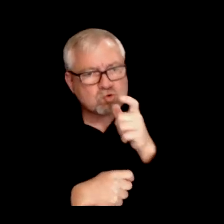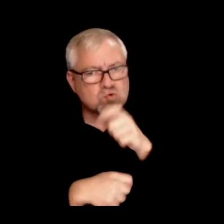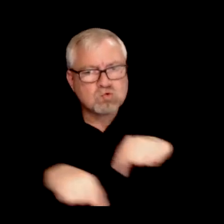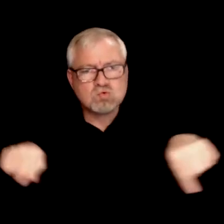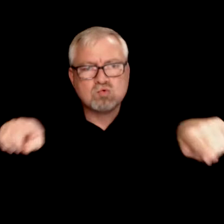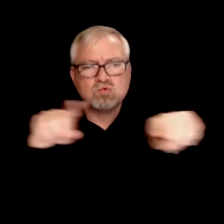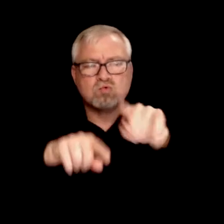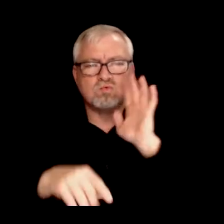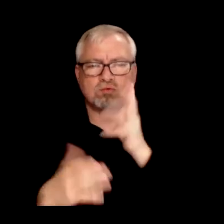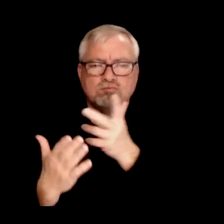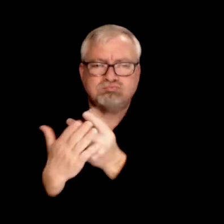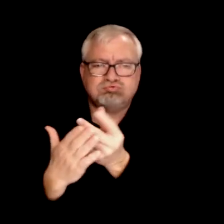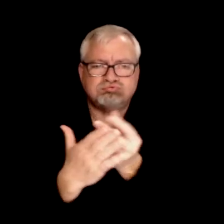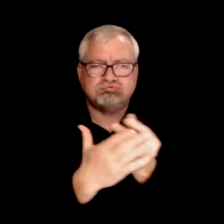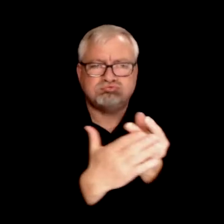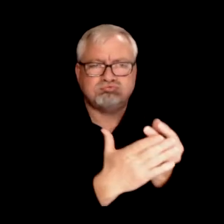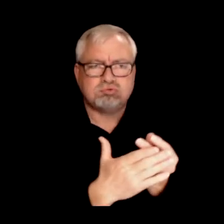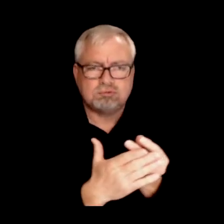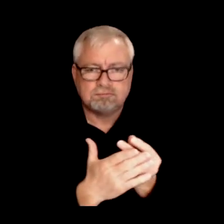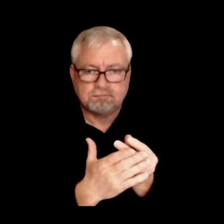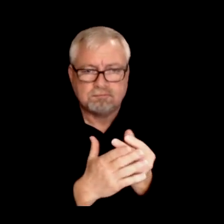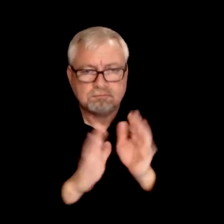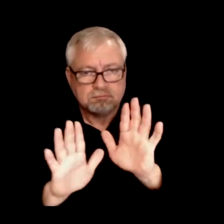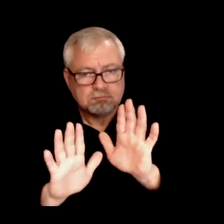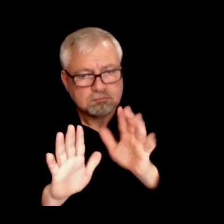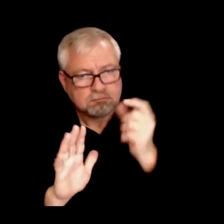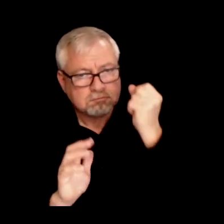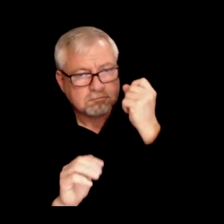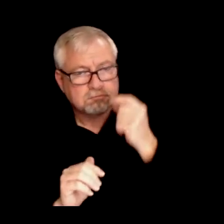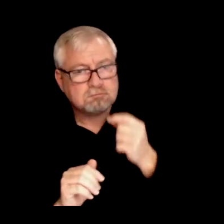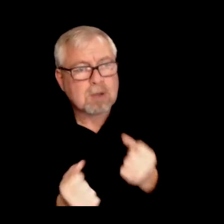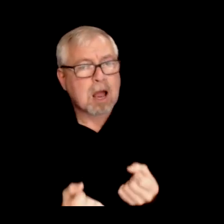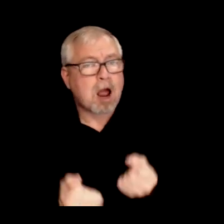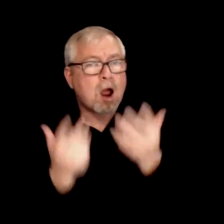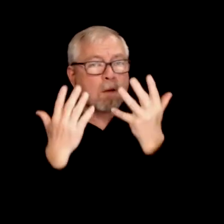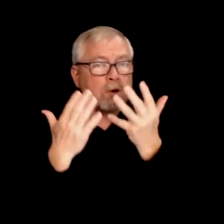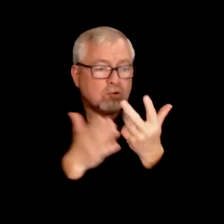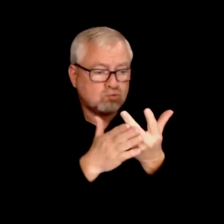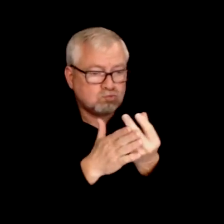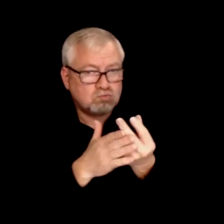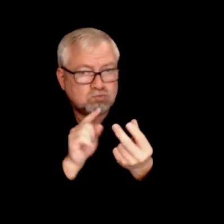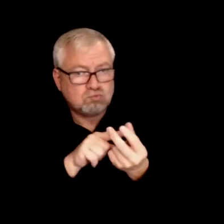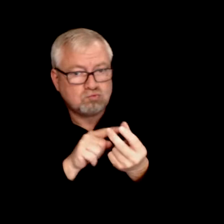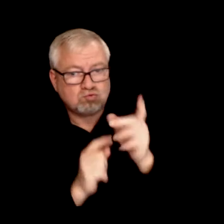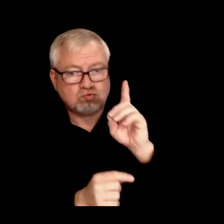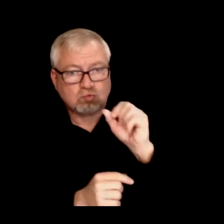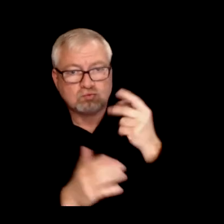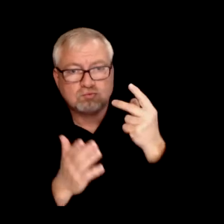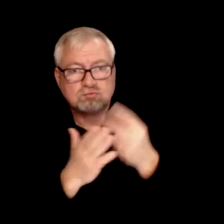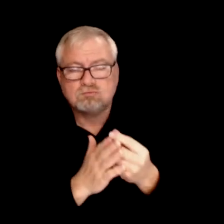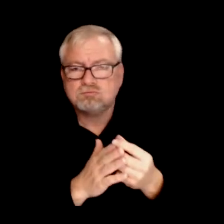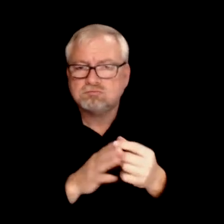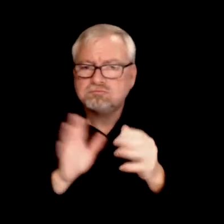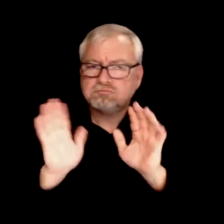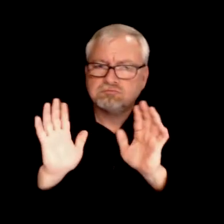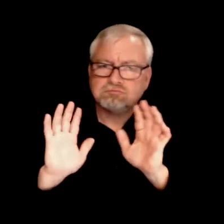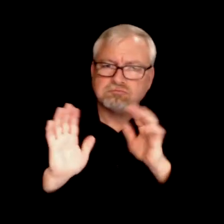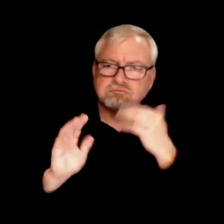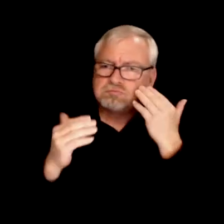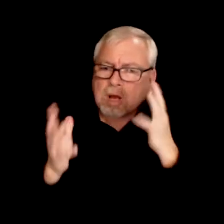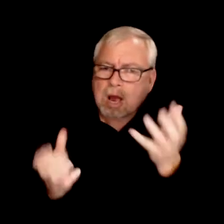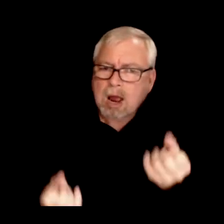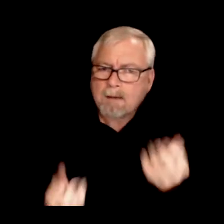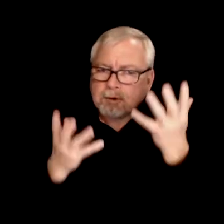how many doses, for instance, have been given out at this point? Nope, I don't. I'm sure they do. And like I said, we